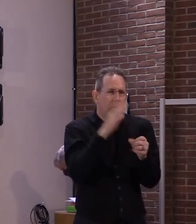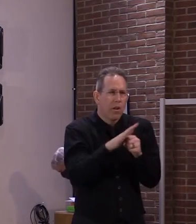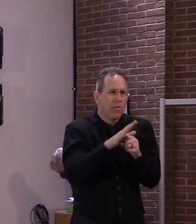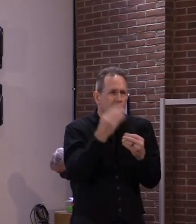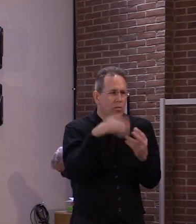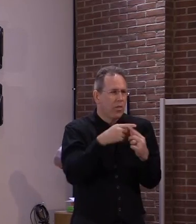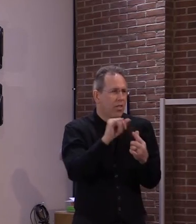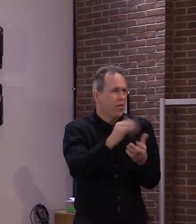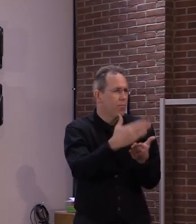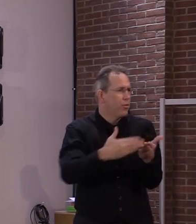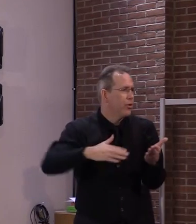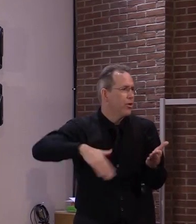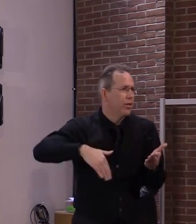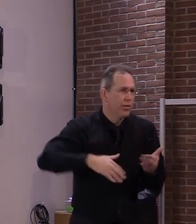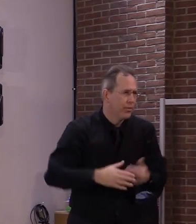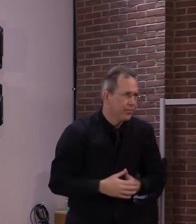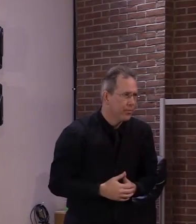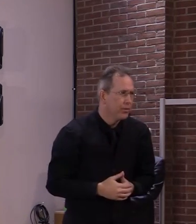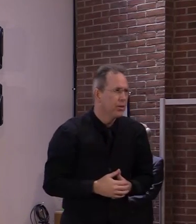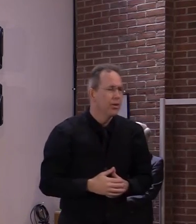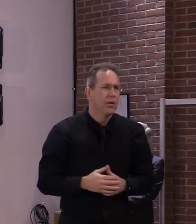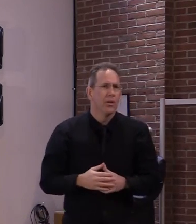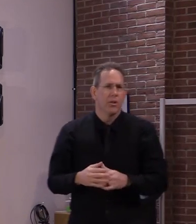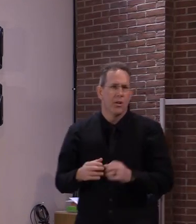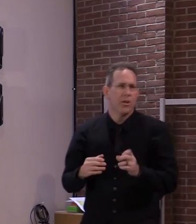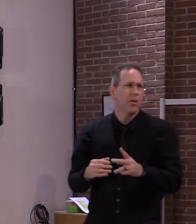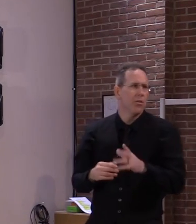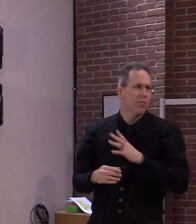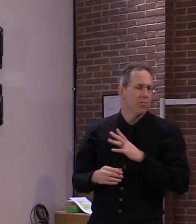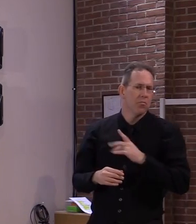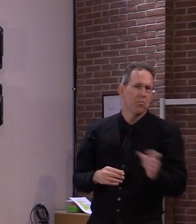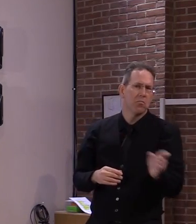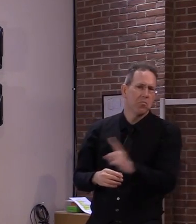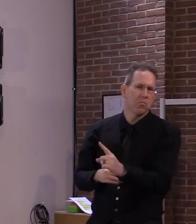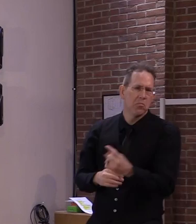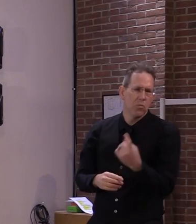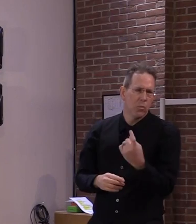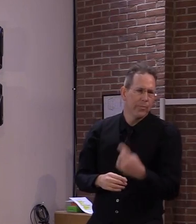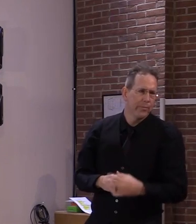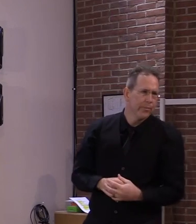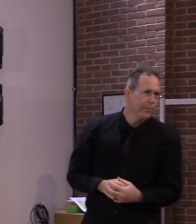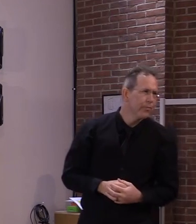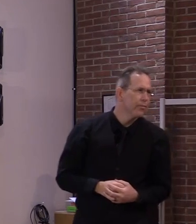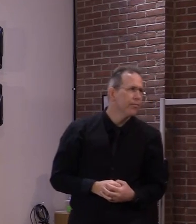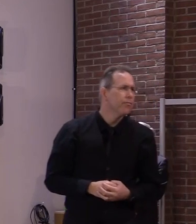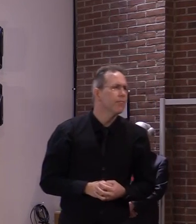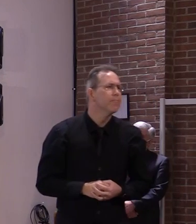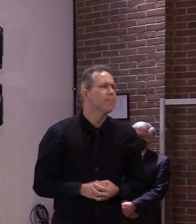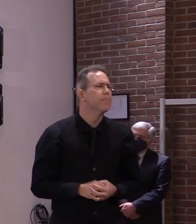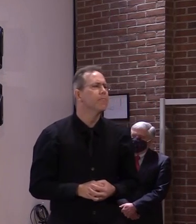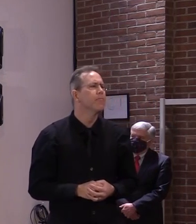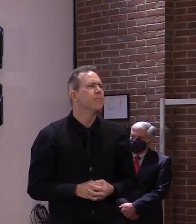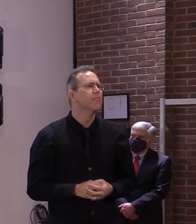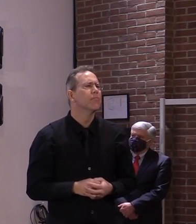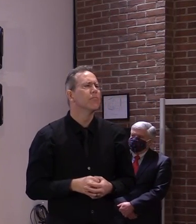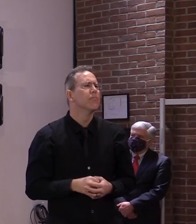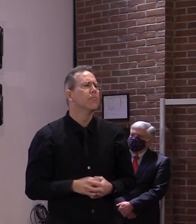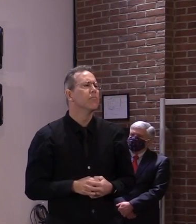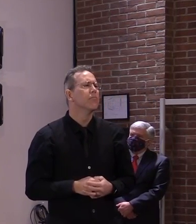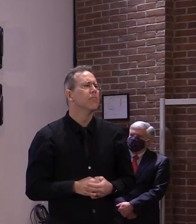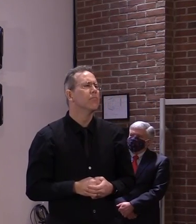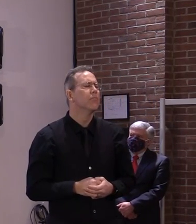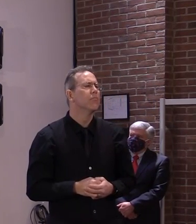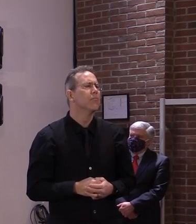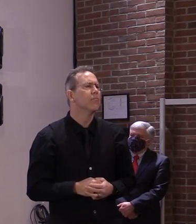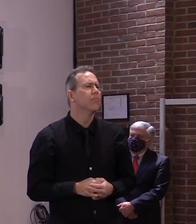Last travel related question. What should lodging establishments be doing to confirm vaccination status, and is the state going to be issuing new guidance to them